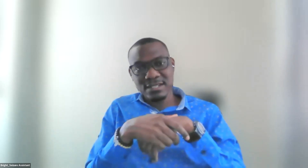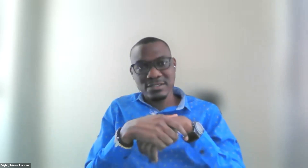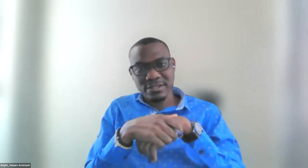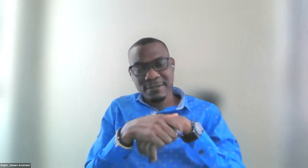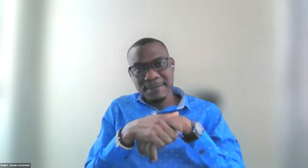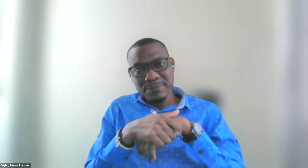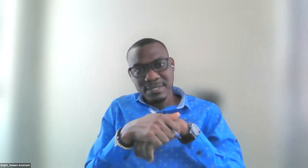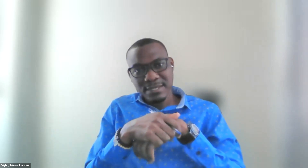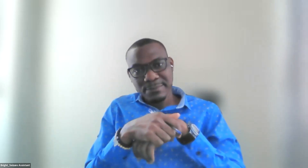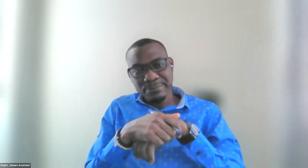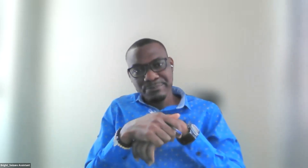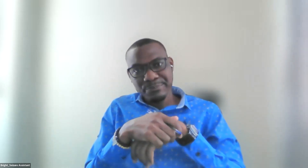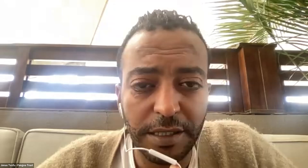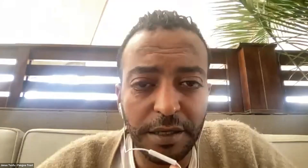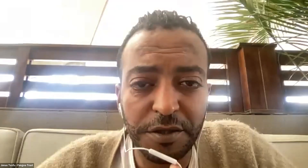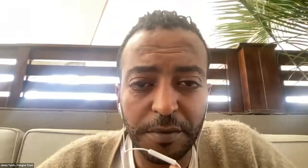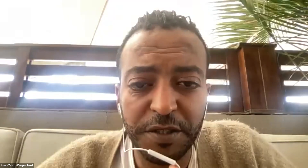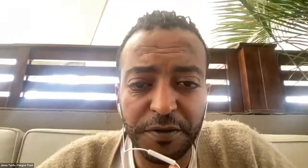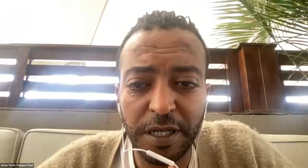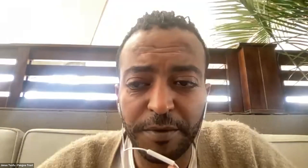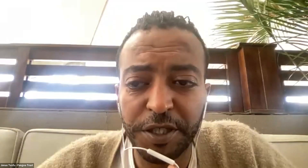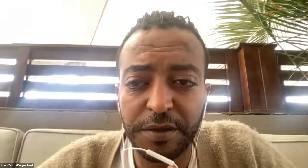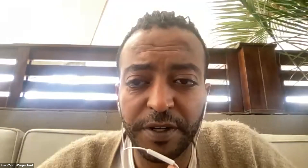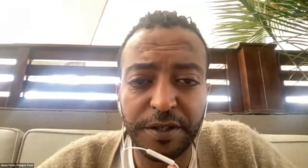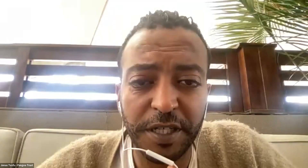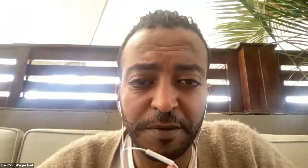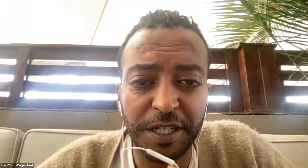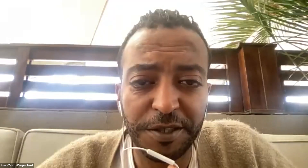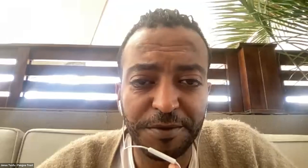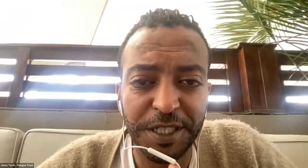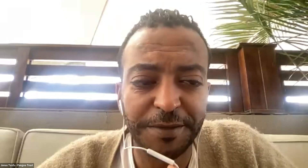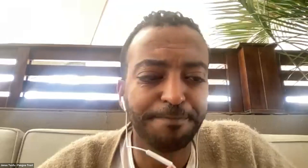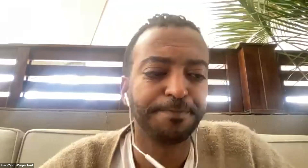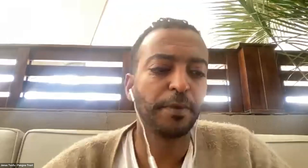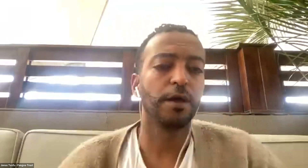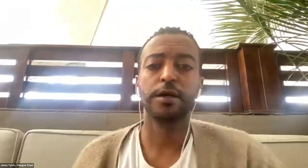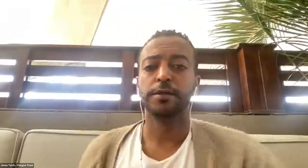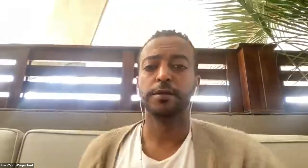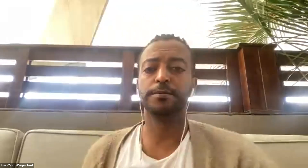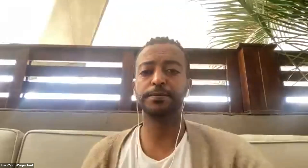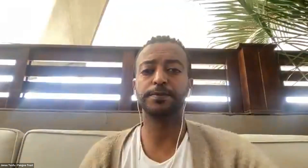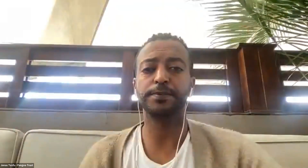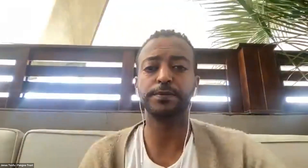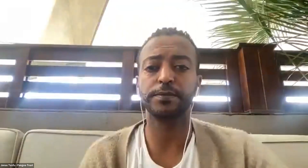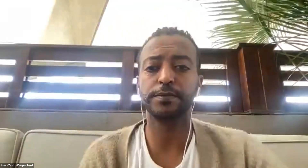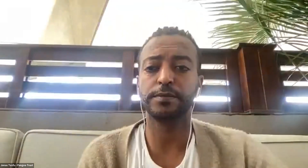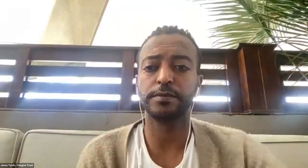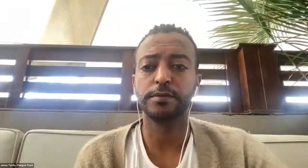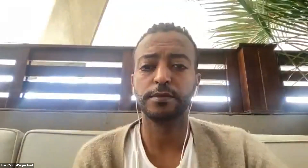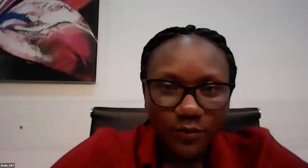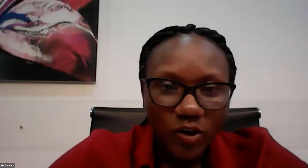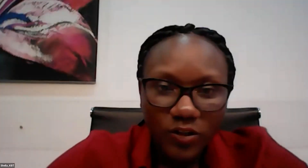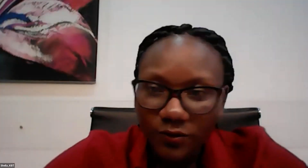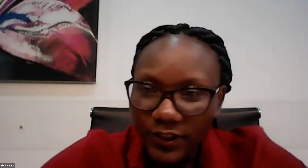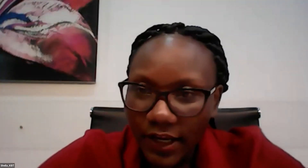they're having a seizure. I see. Thank you so much for your elaboration. Very good explanation. Cheers. Thank you so much.